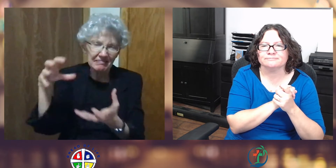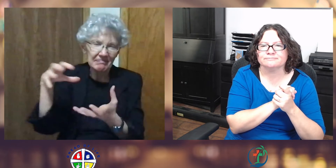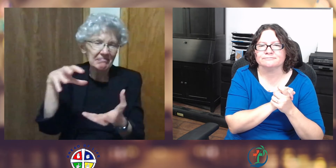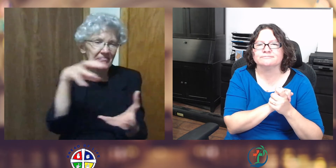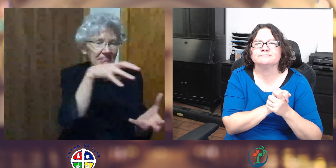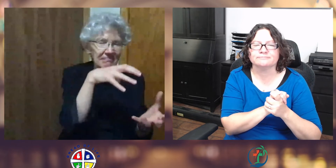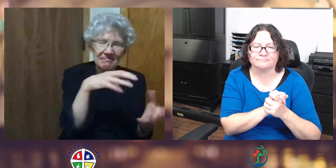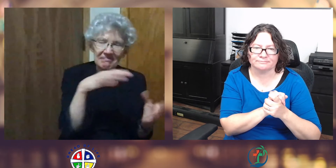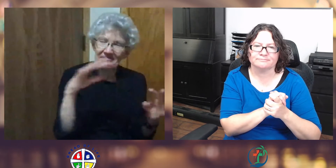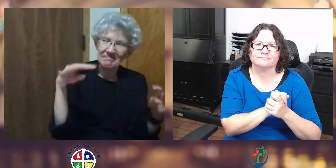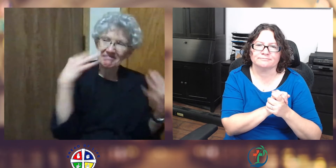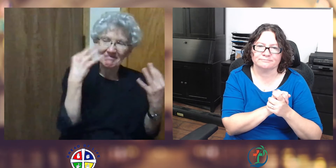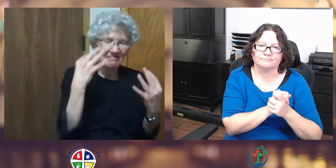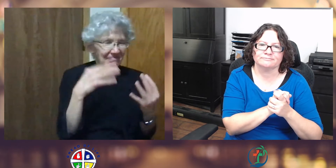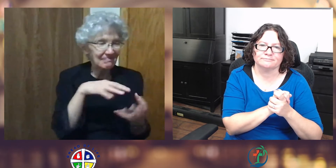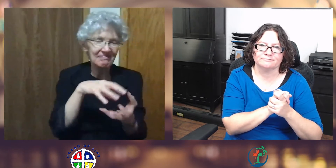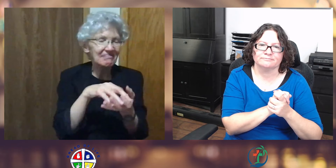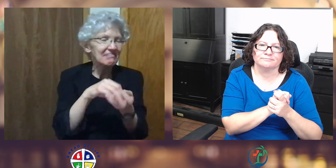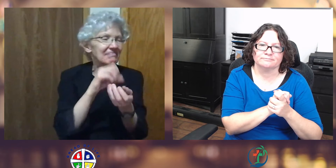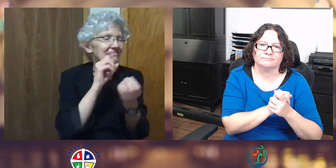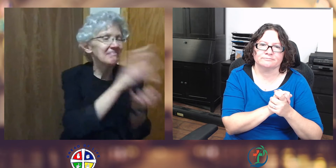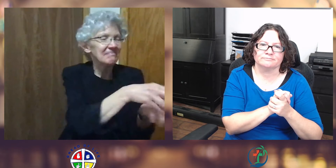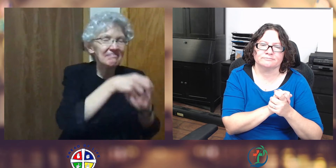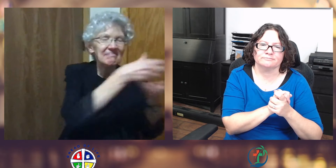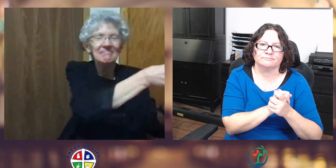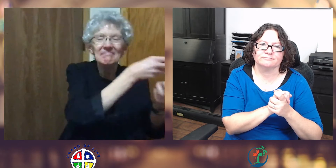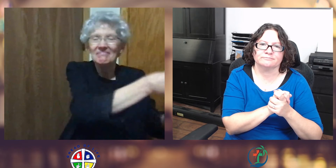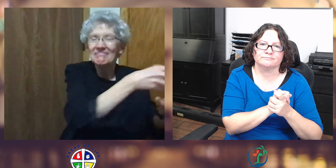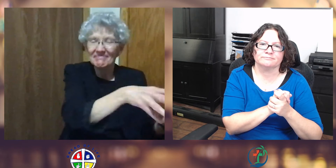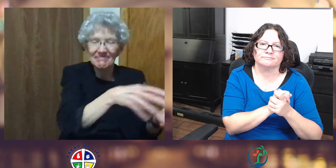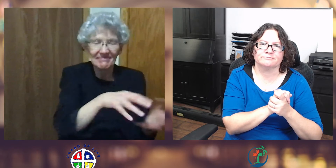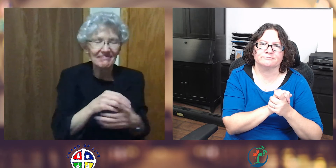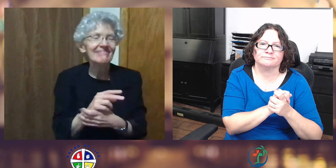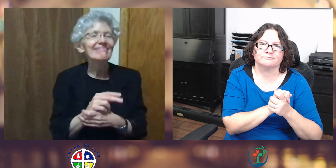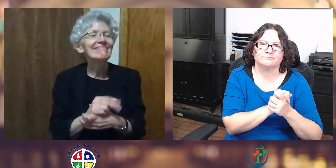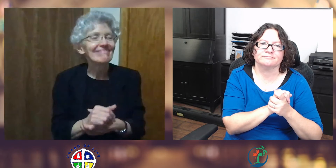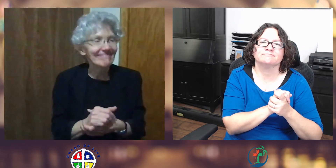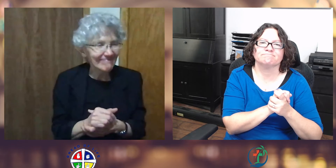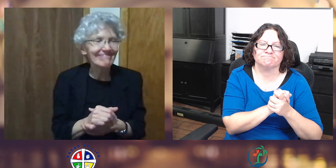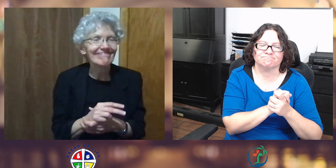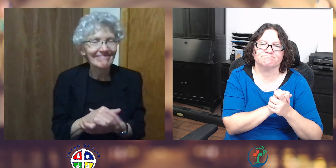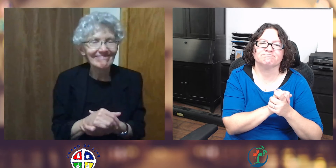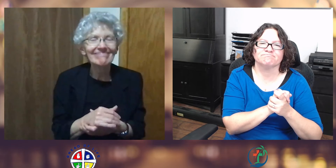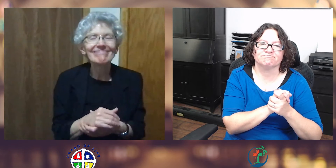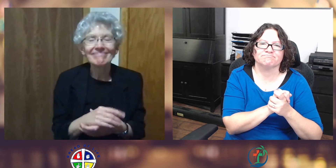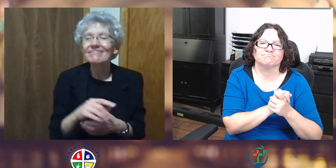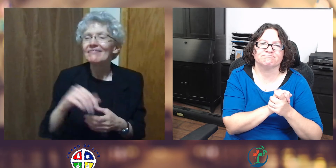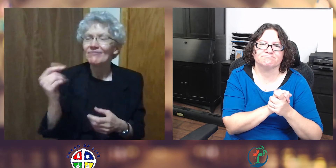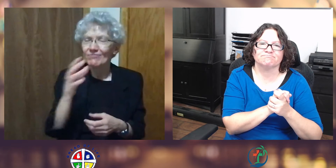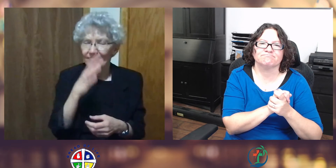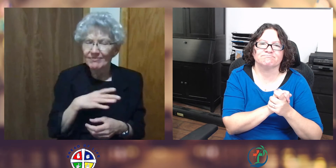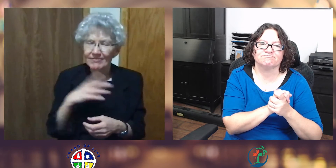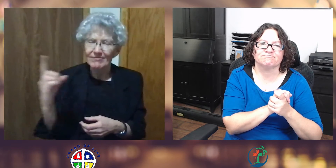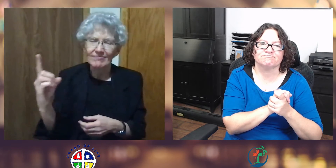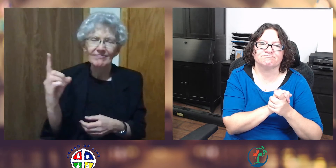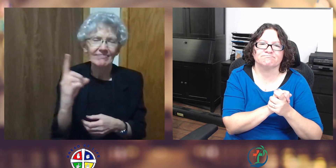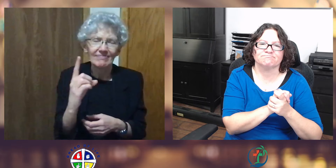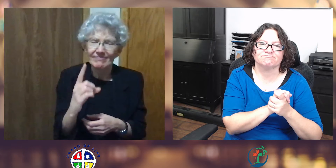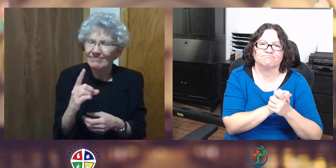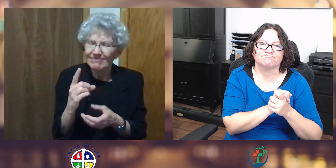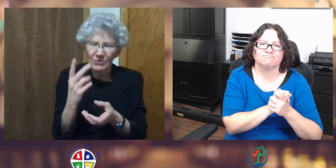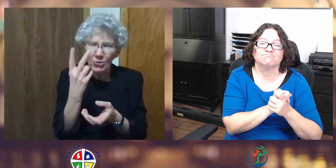Zechariah, Tobias, Mikhail. We all start looking around at each other like, who's he talking to?